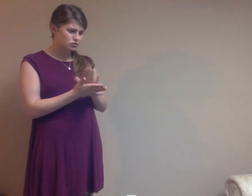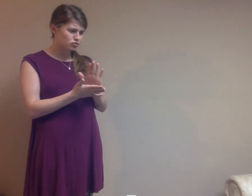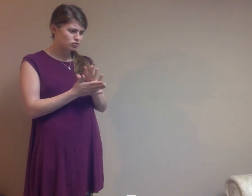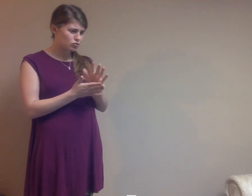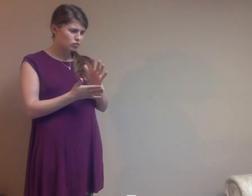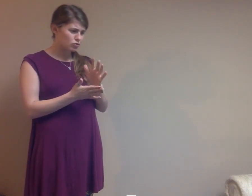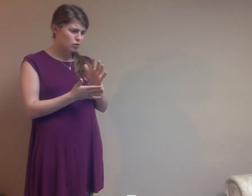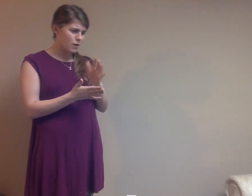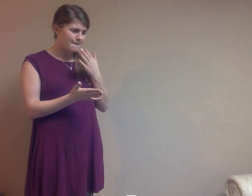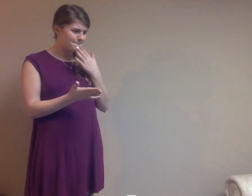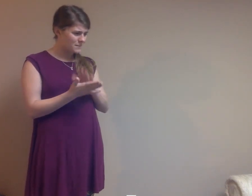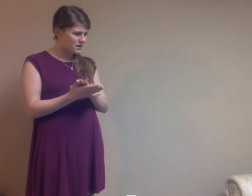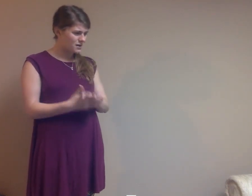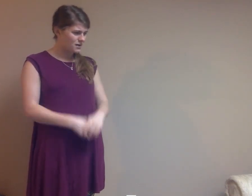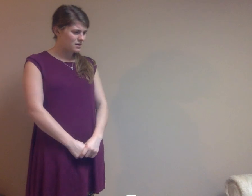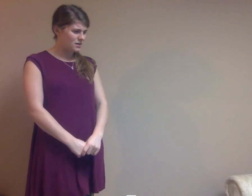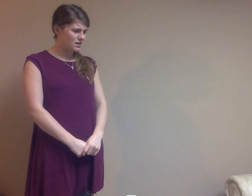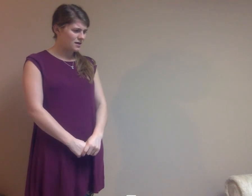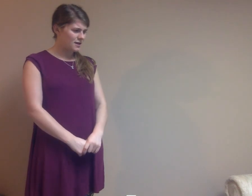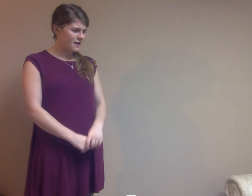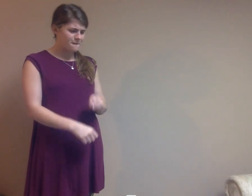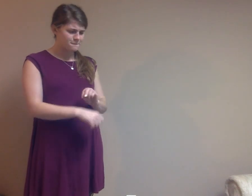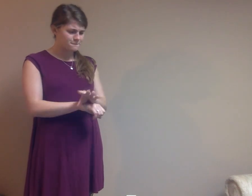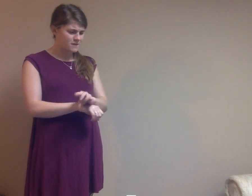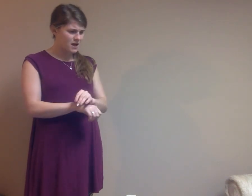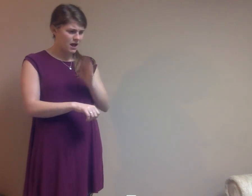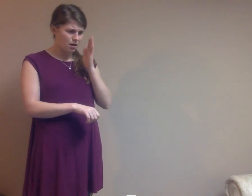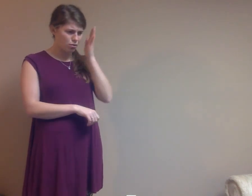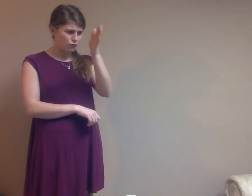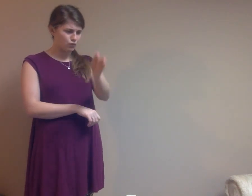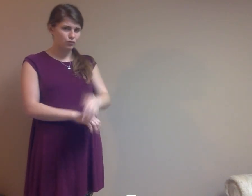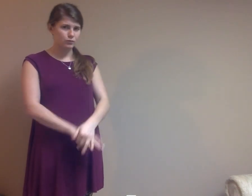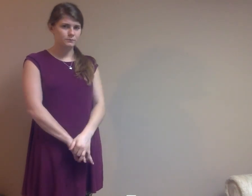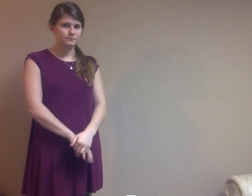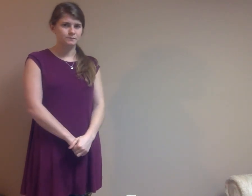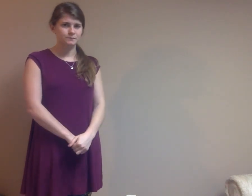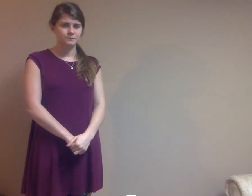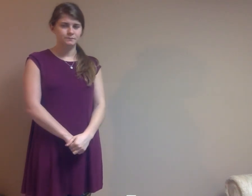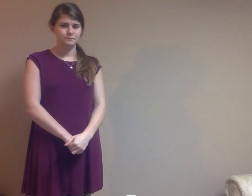So, you know, I still battle with it, and I still don't know what the right answer is.